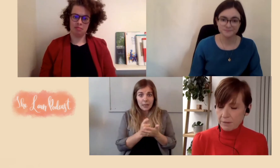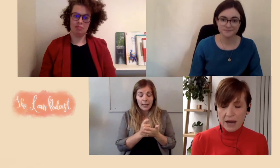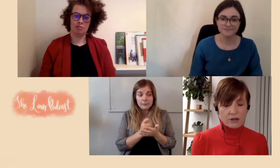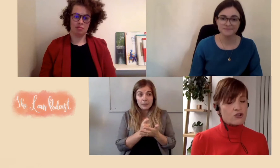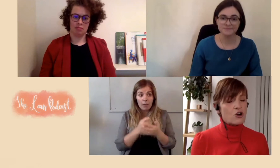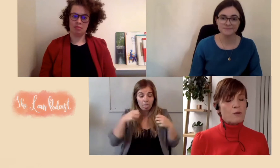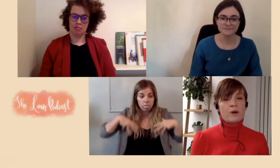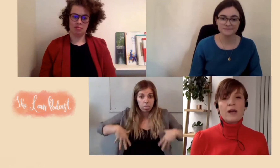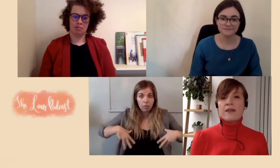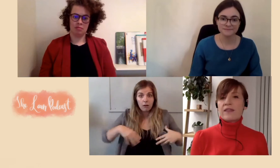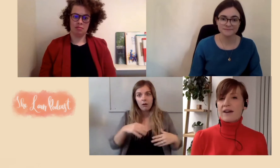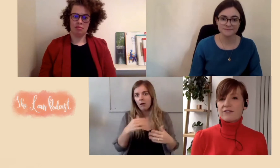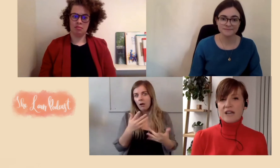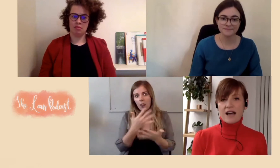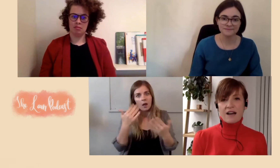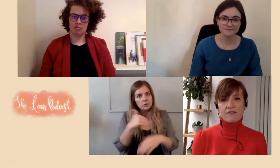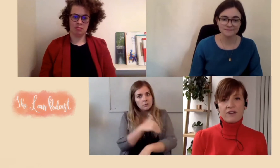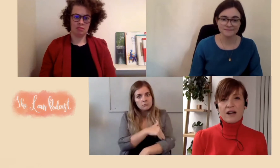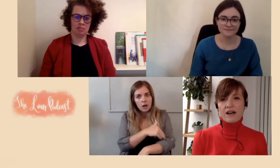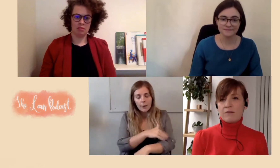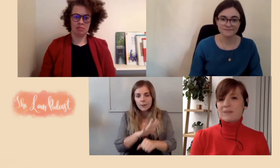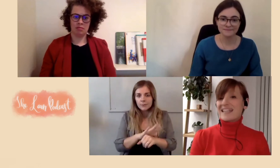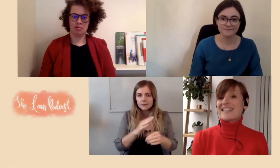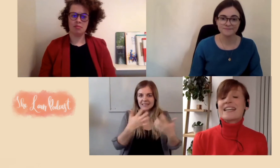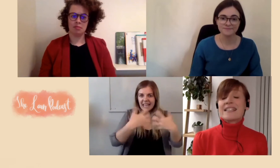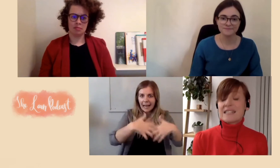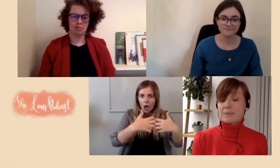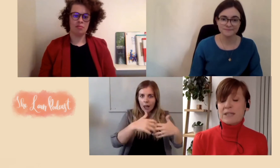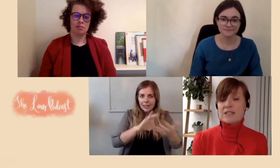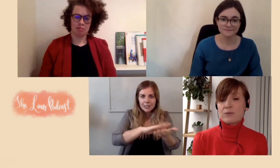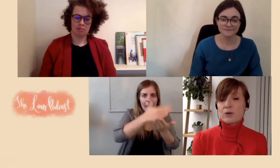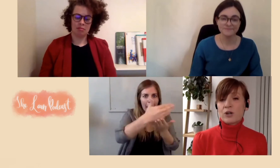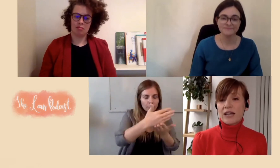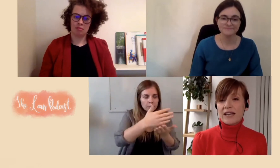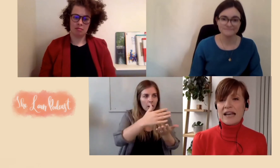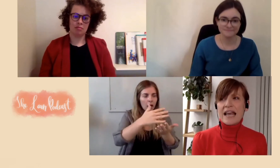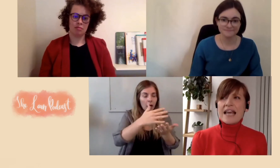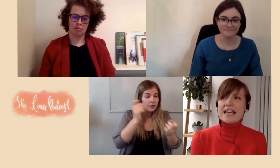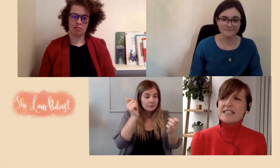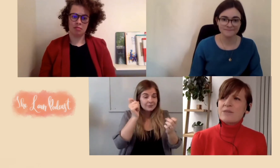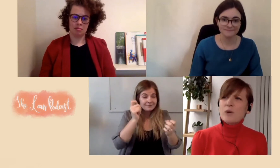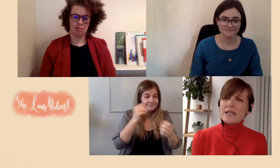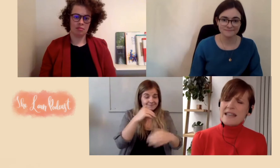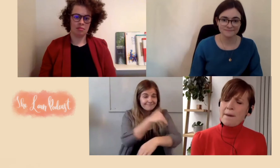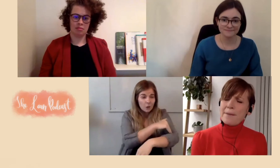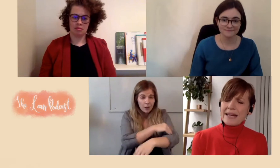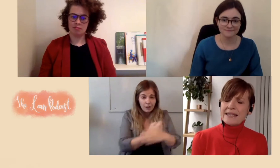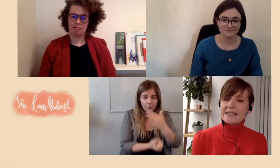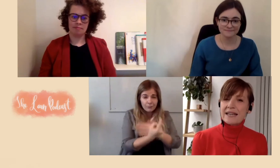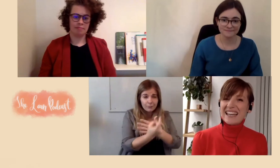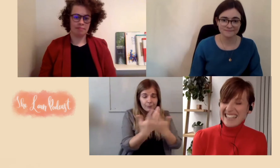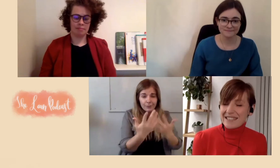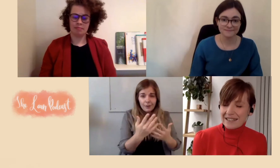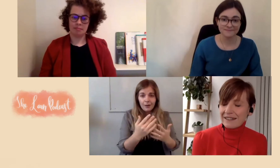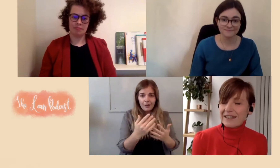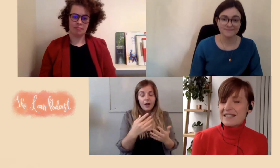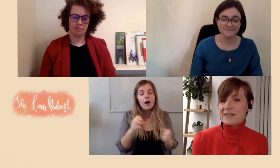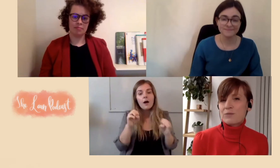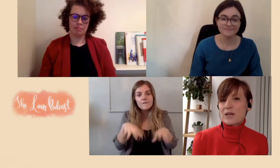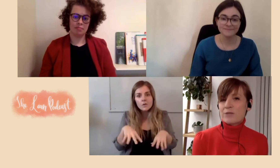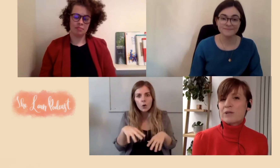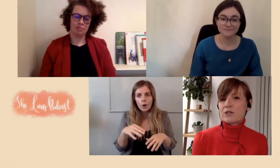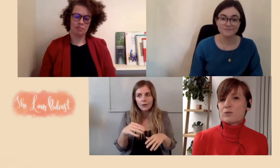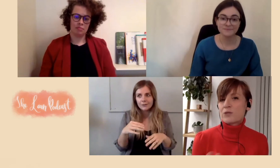had so many problems with technology. I've had so many gremlins in my laptop. And I think as well, I was thinking, like, of course, there are